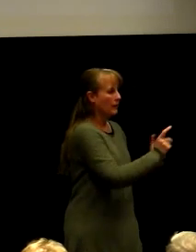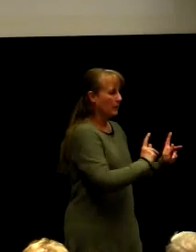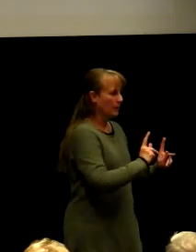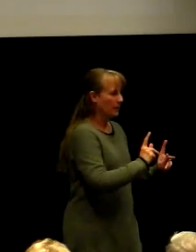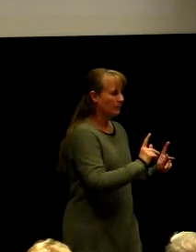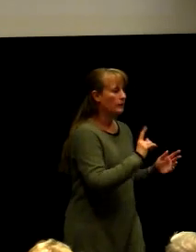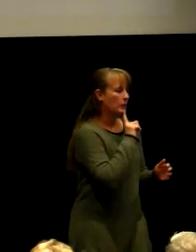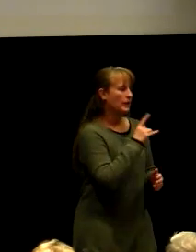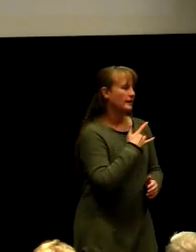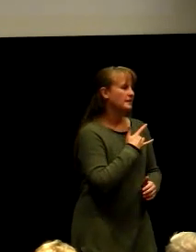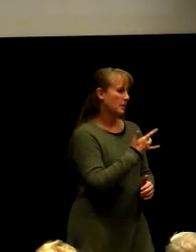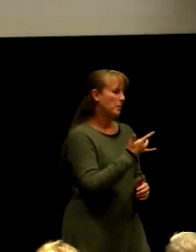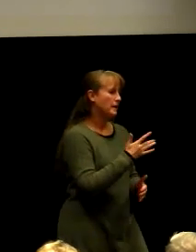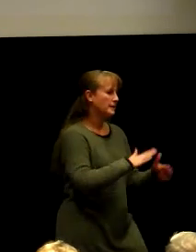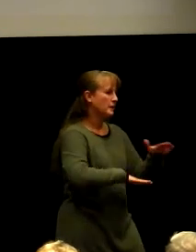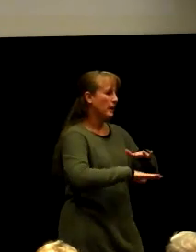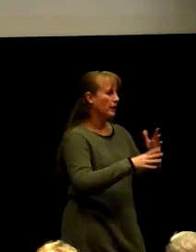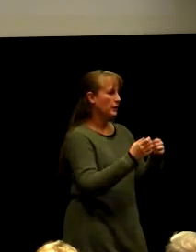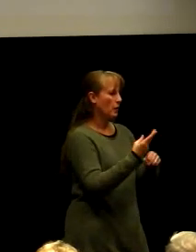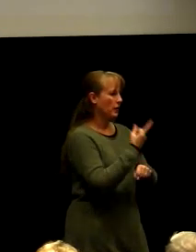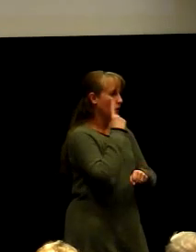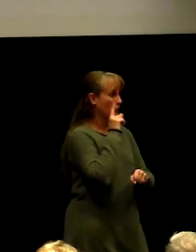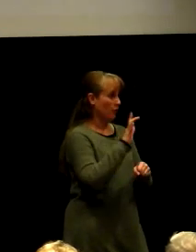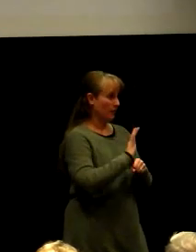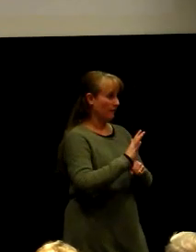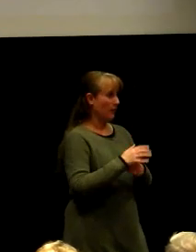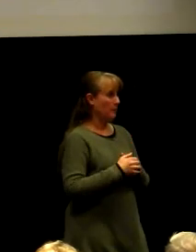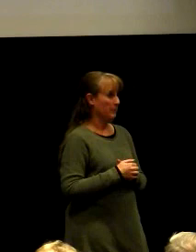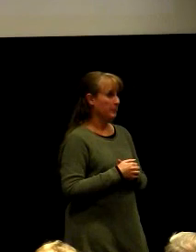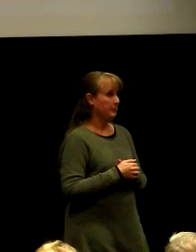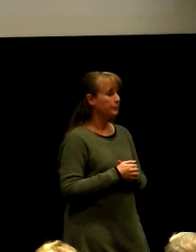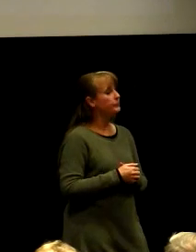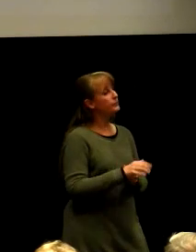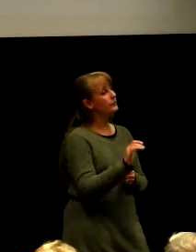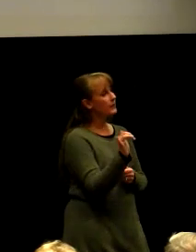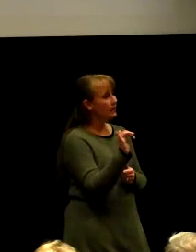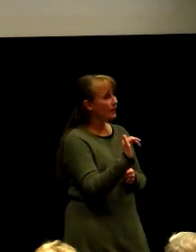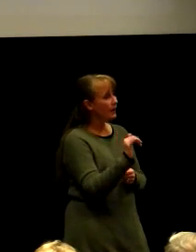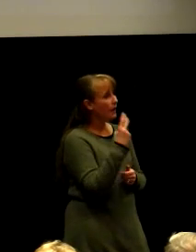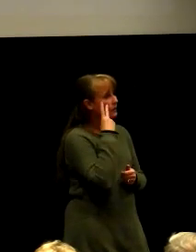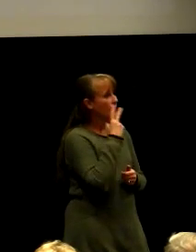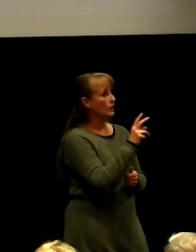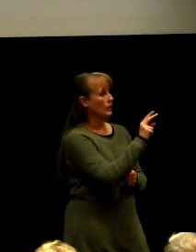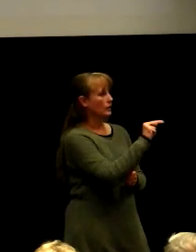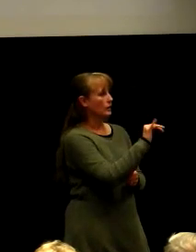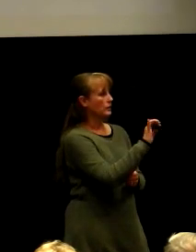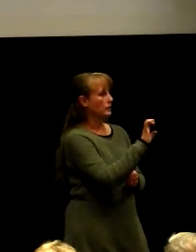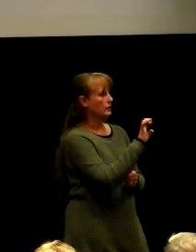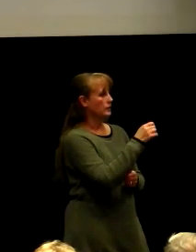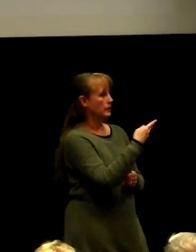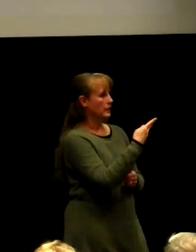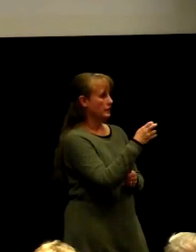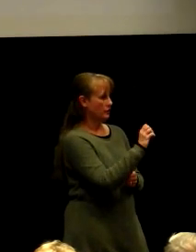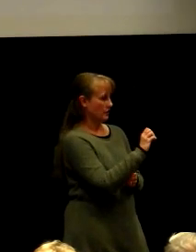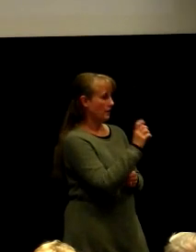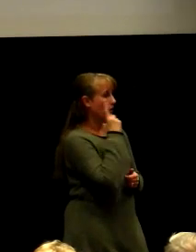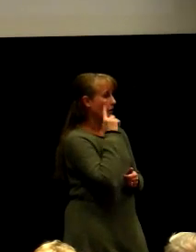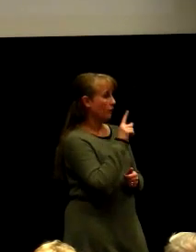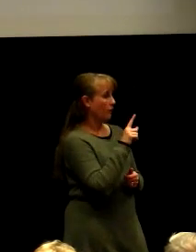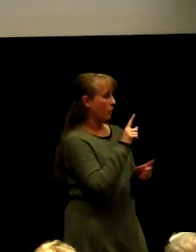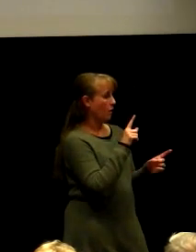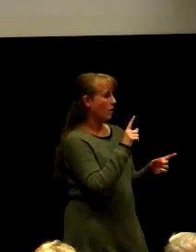is a basic pattern that Kubrick wanted to use for this film. They also turned to Nietzsche, and primarily for